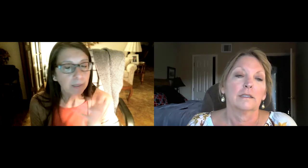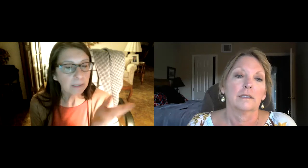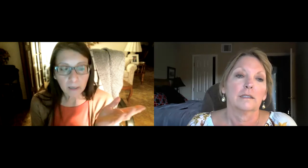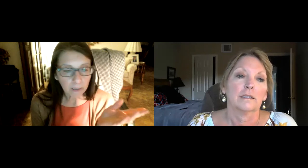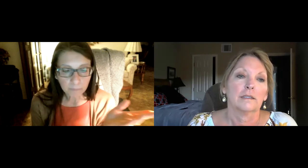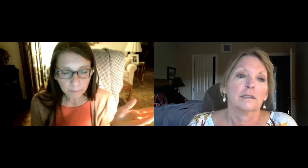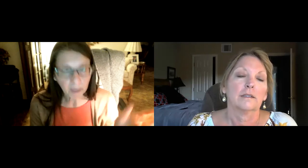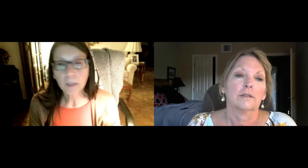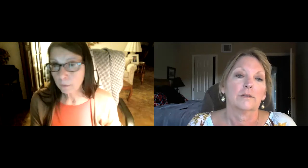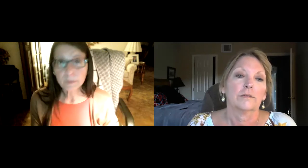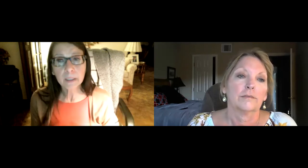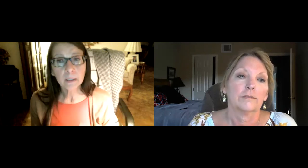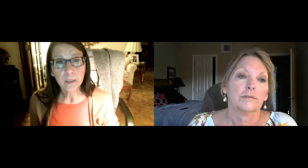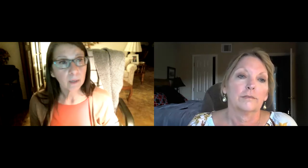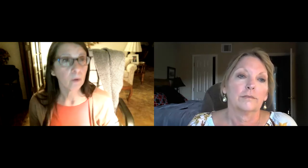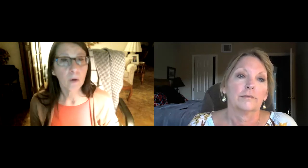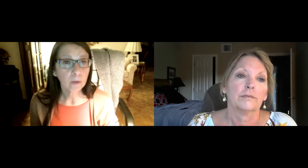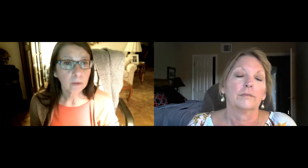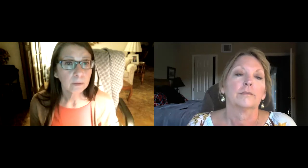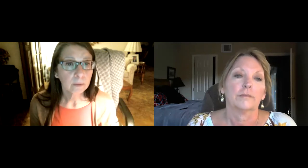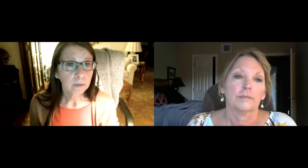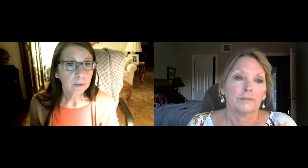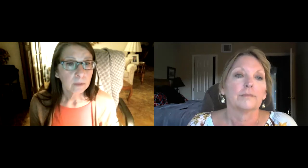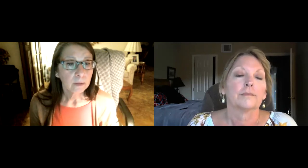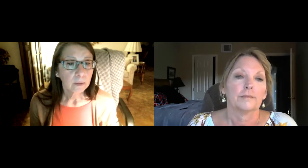I'm finding I'm not using at all.